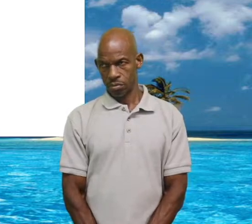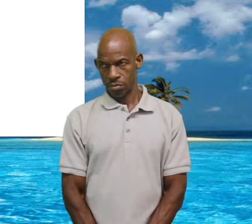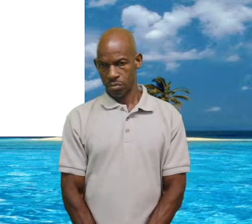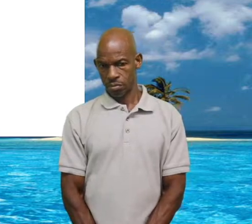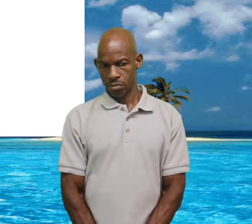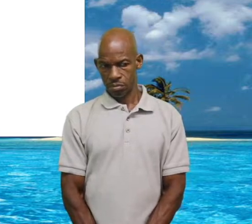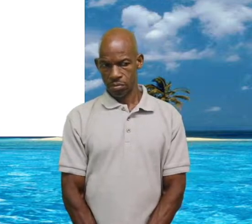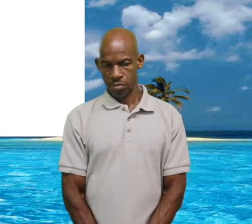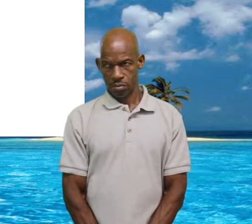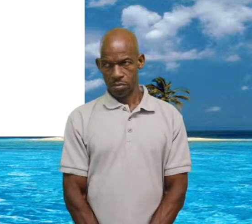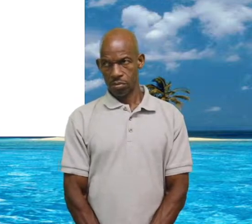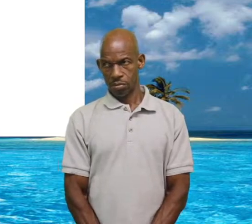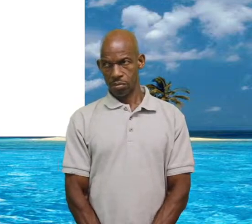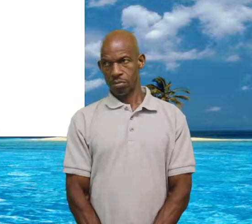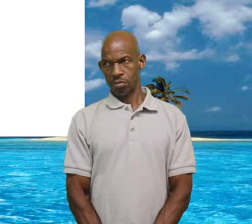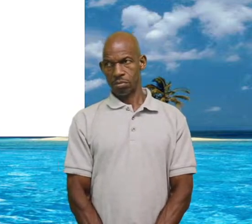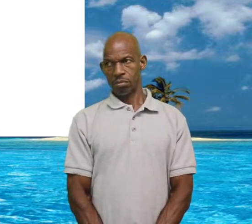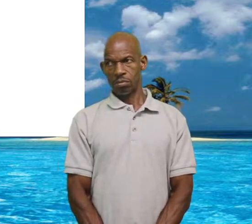and I have bad.